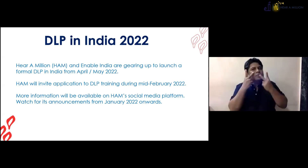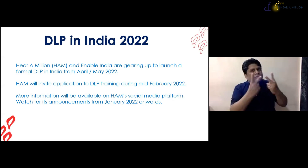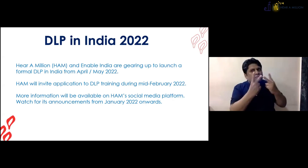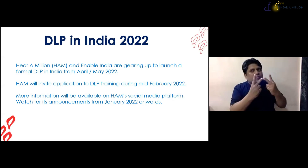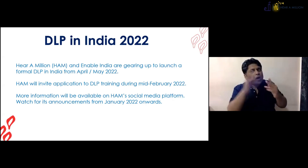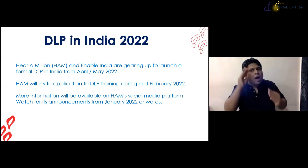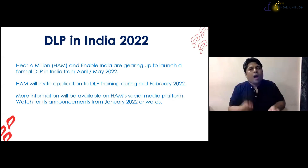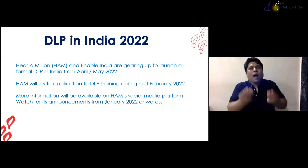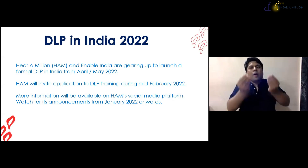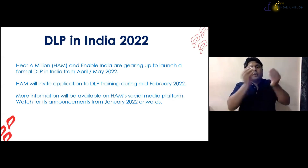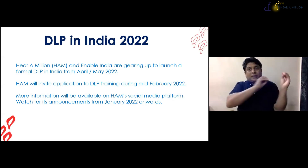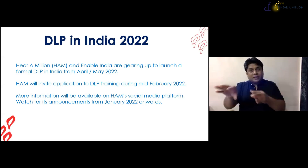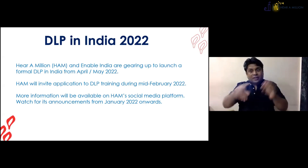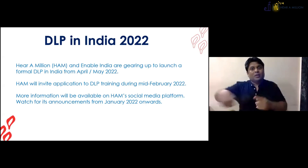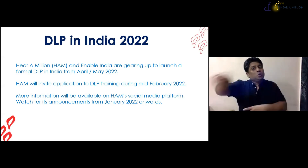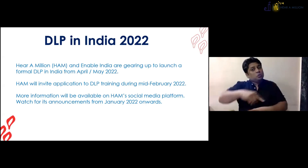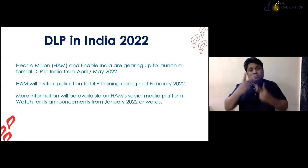and on the Facebook also.